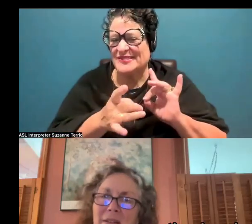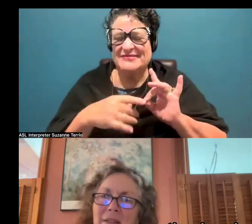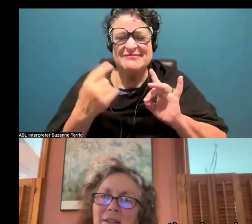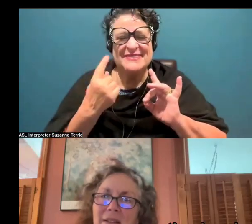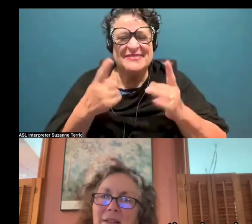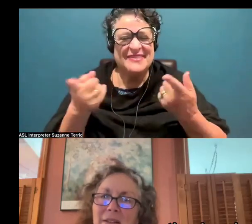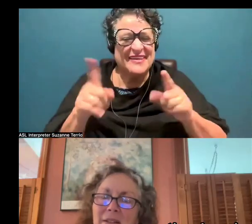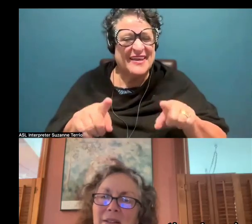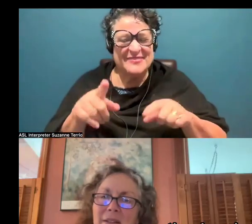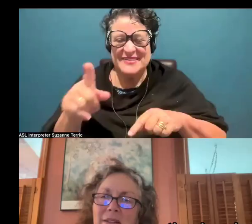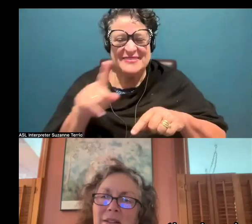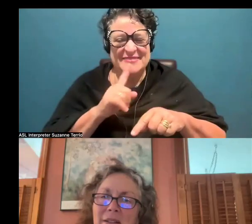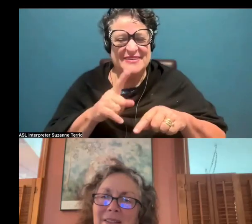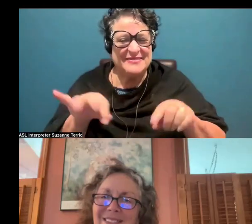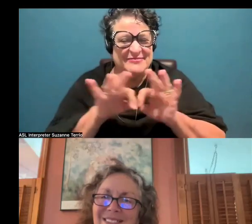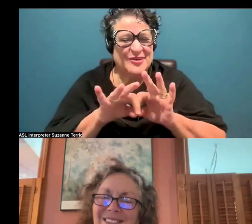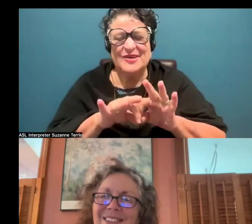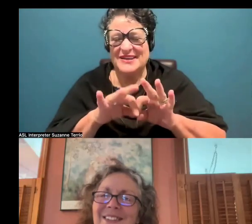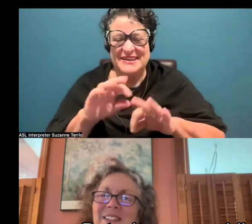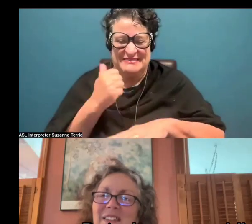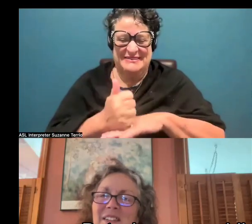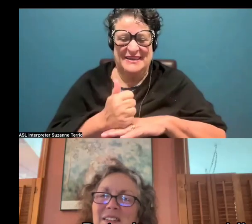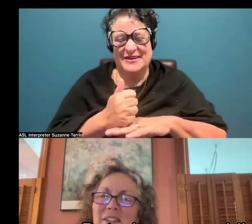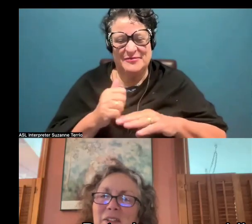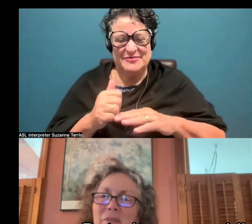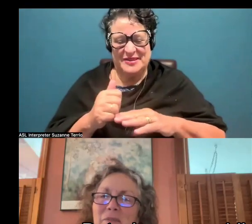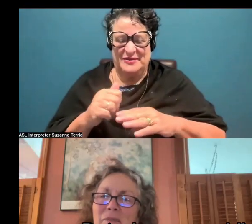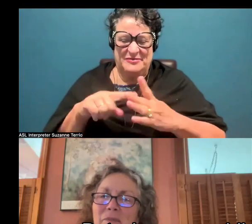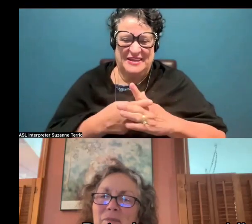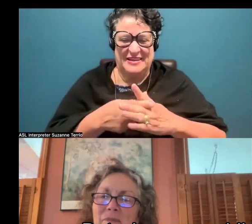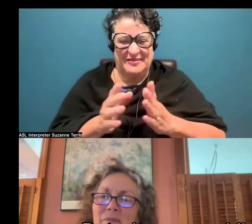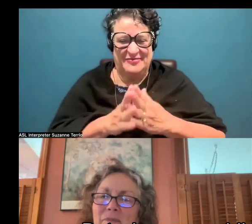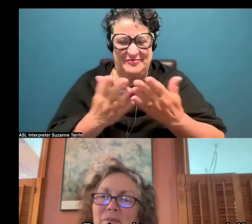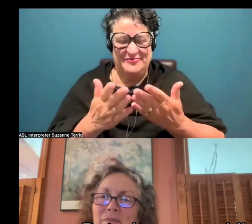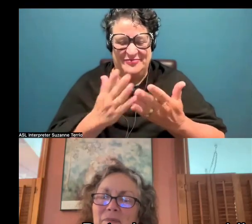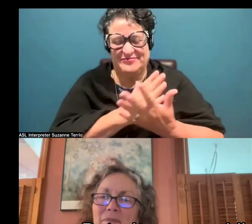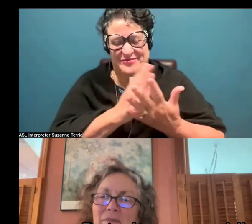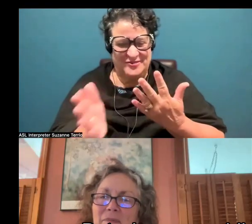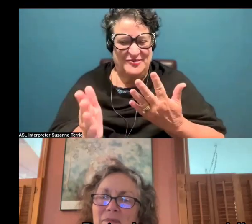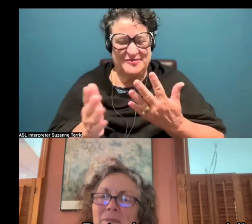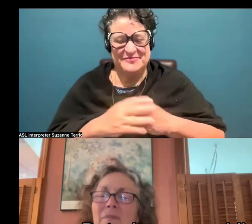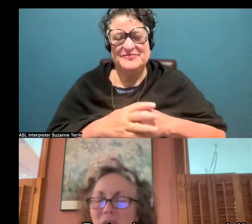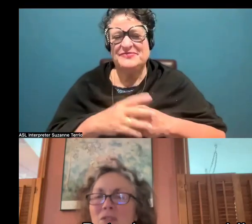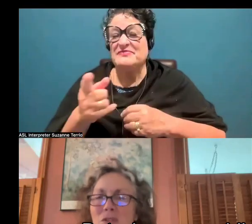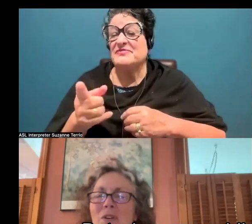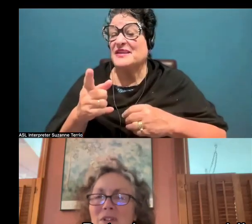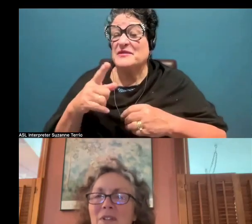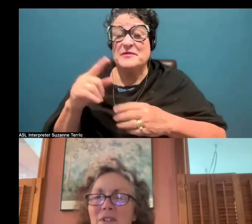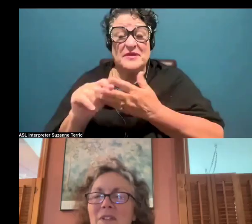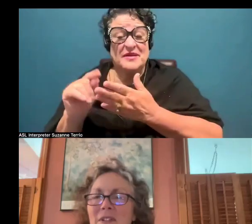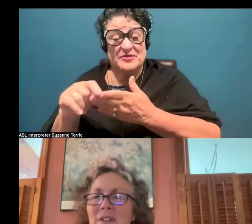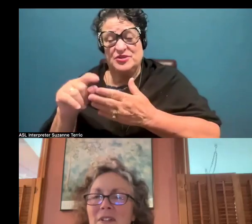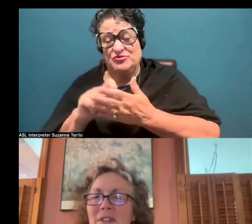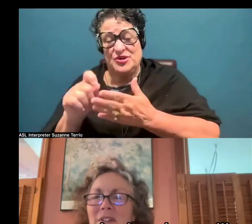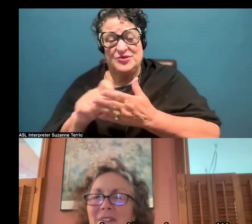beginning that's very important and it kind of sets up the whole book. But when my publisher was writing like the summary copy that's on the back of the